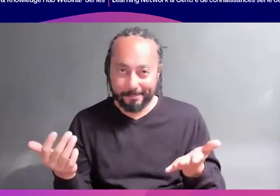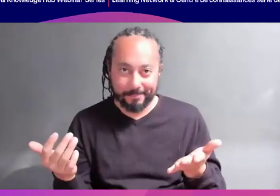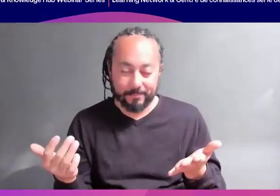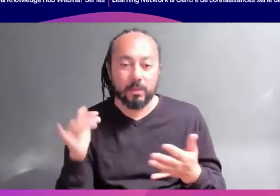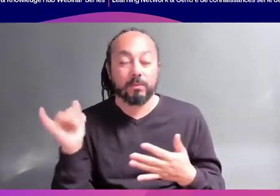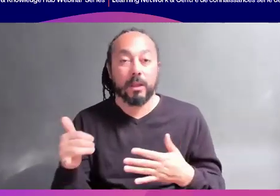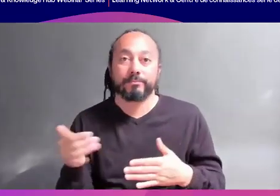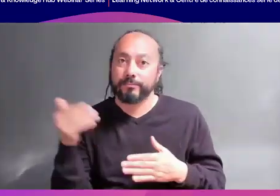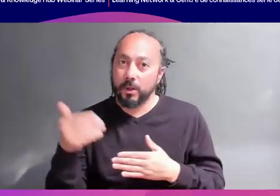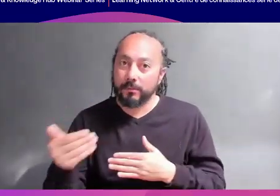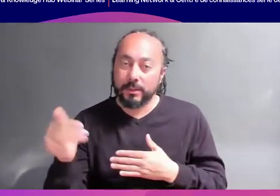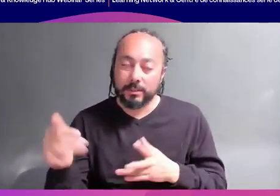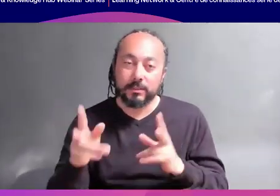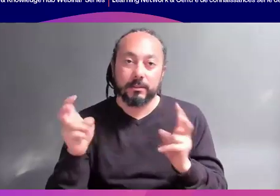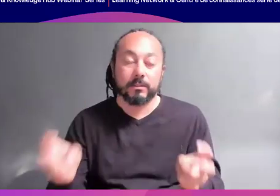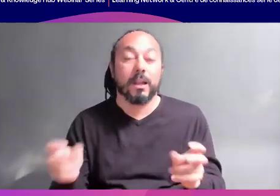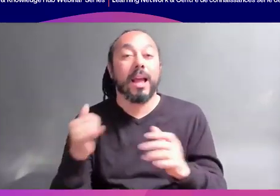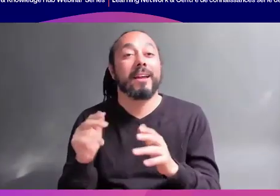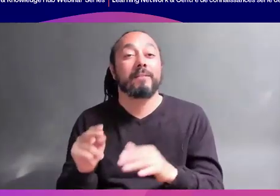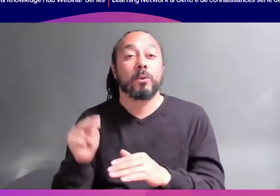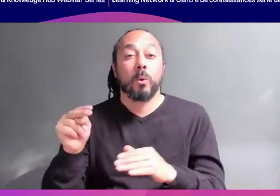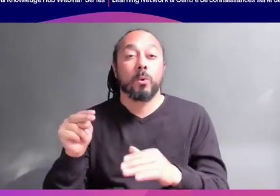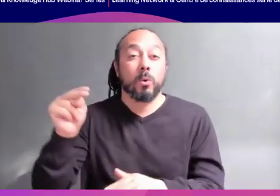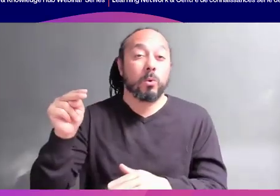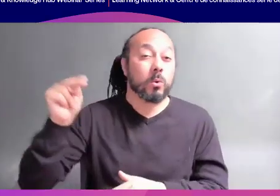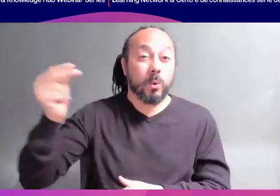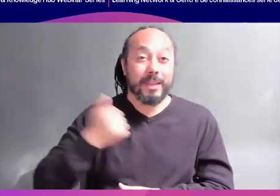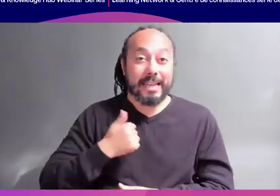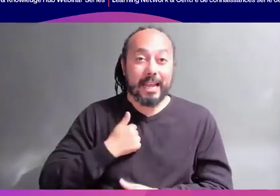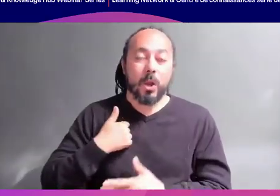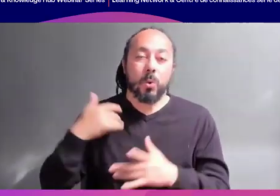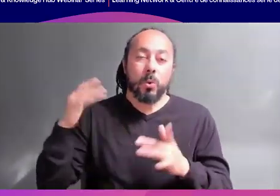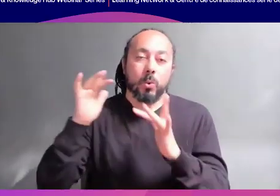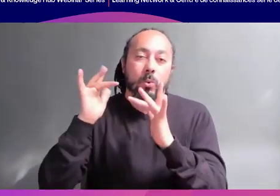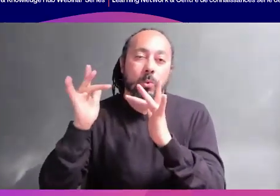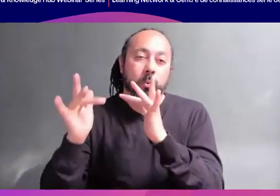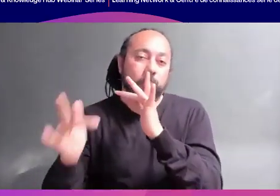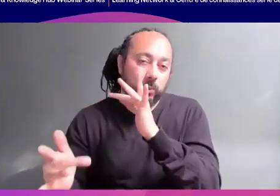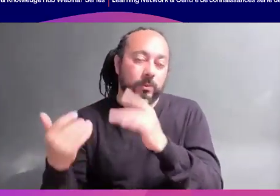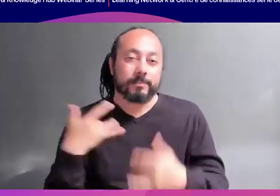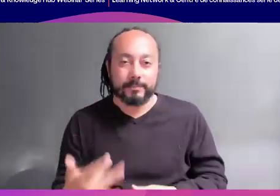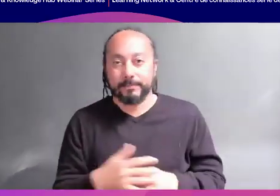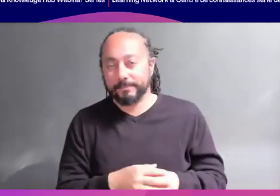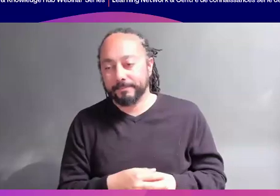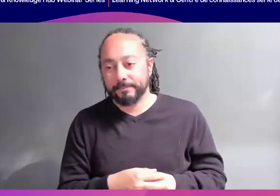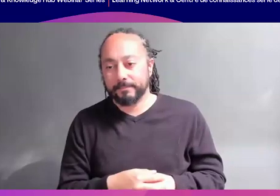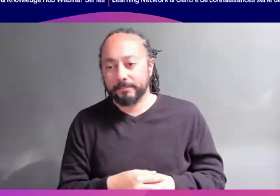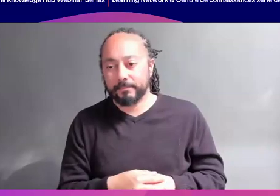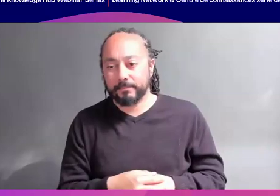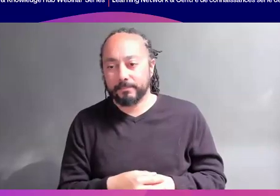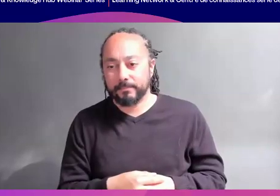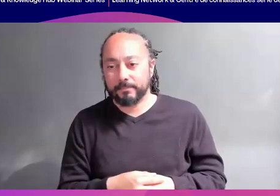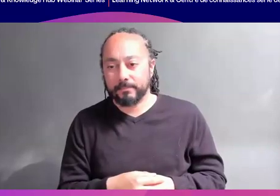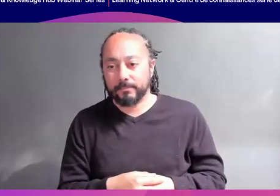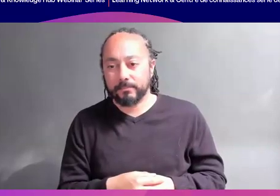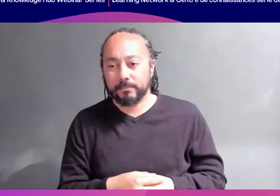an issue as you move further and further north. But we did very similar things, frankly, as Lorraine, which is